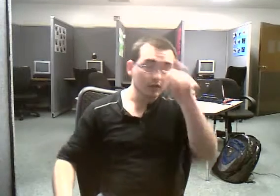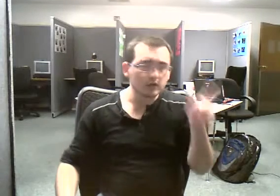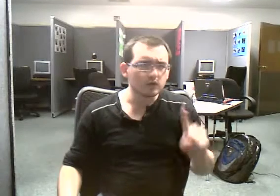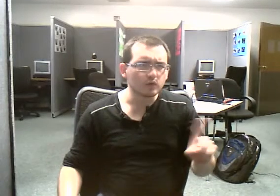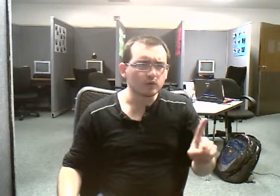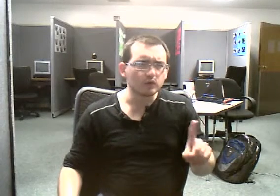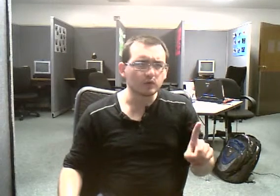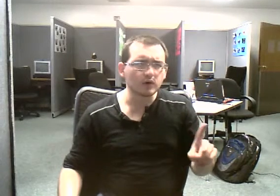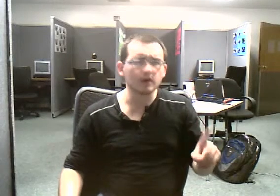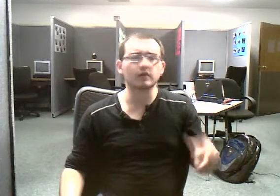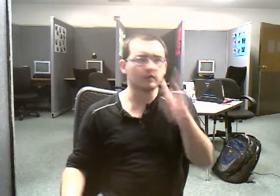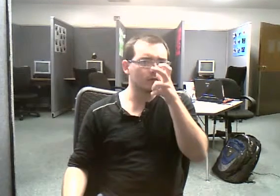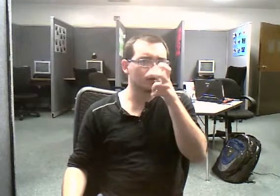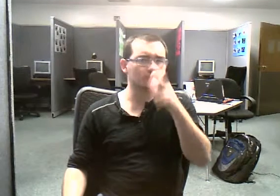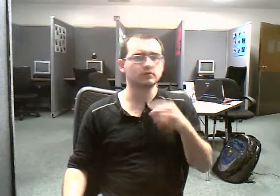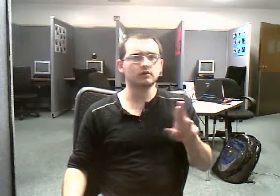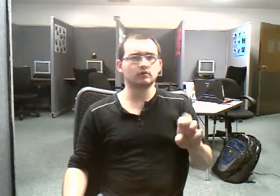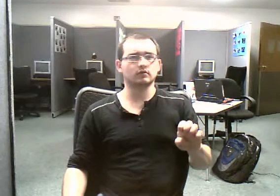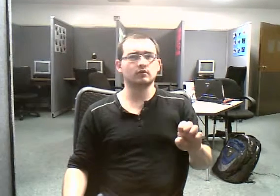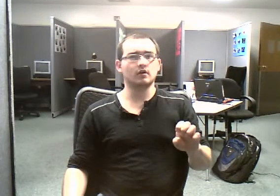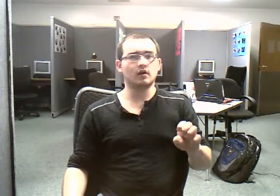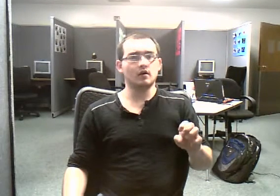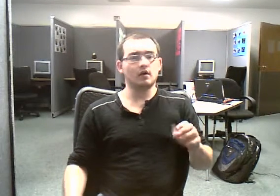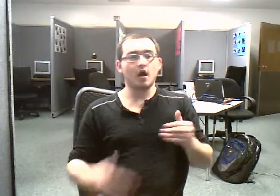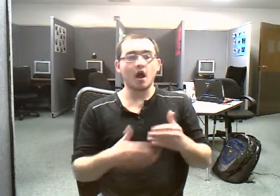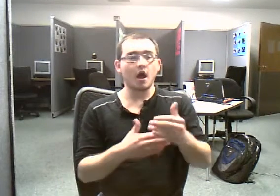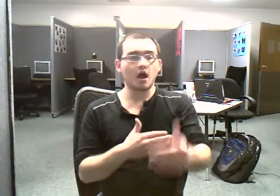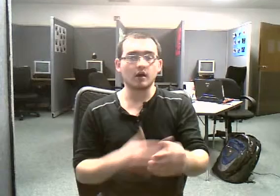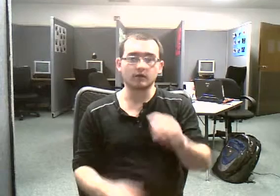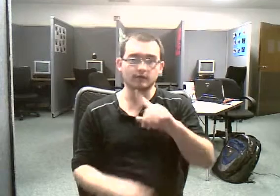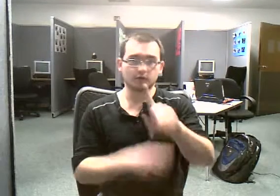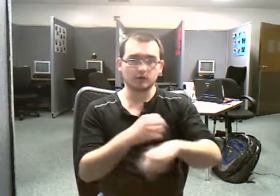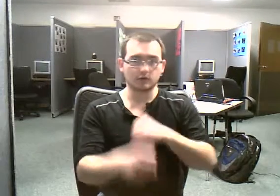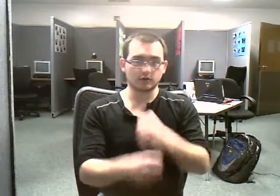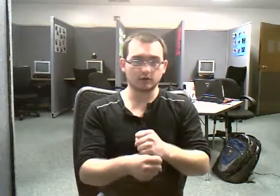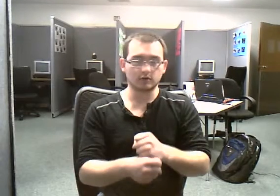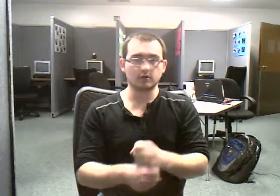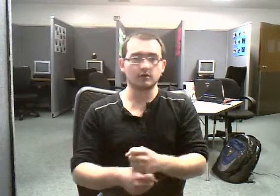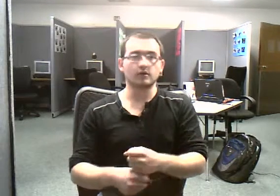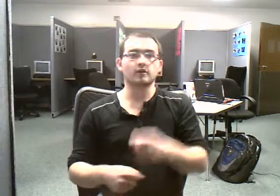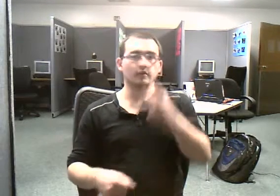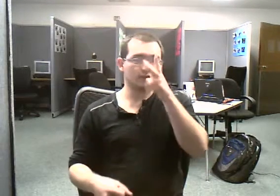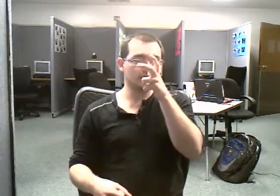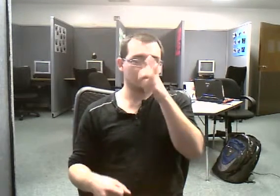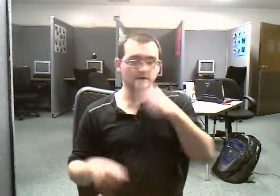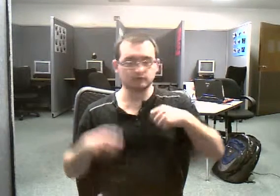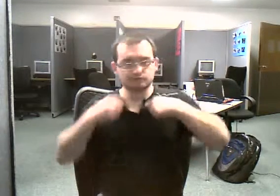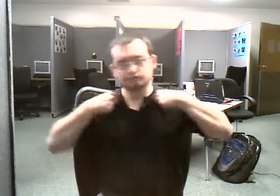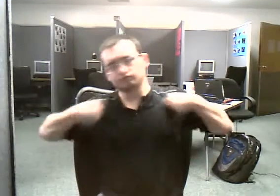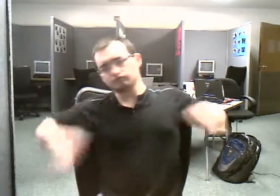the insect begins to shed its shell, and it swims to the surface of the water. This stage we call an